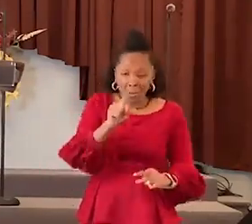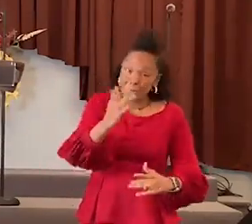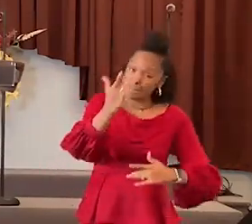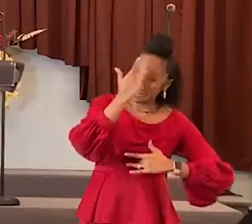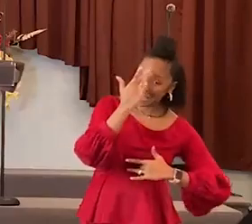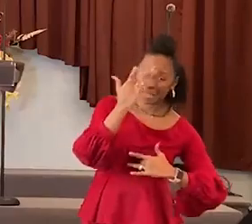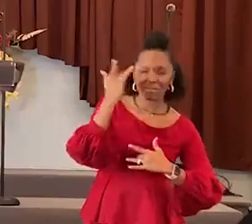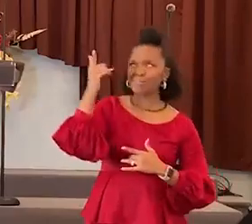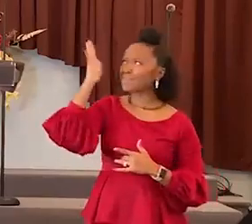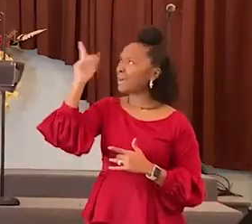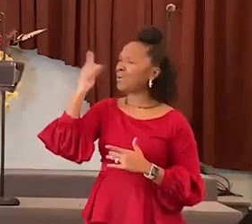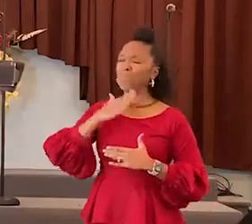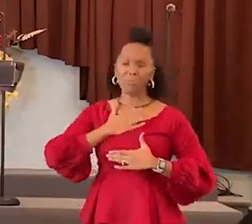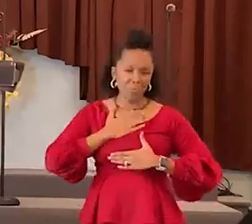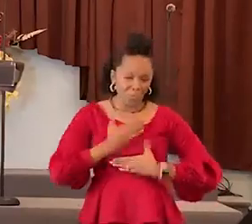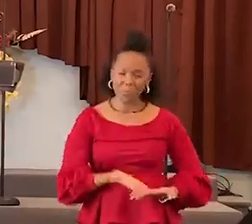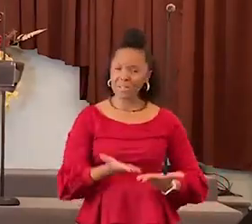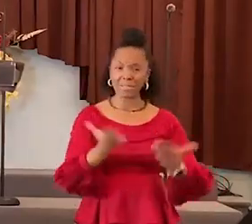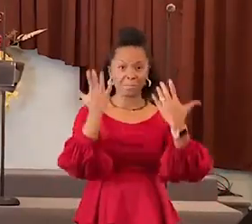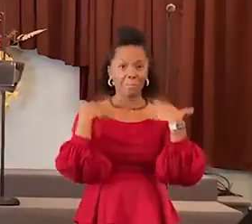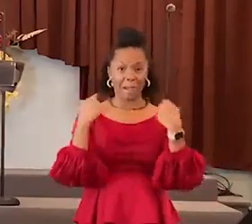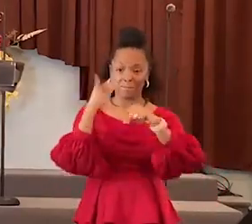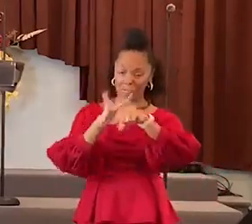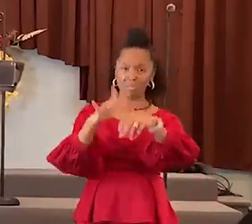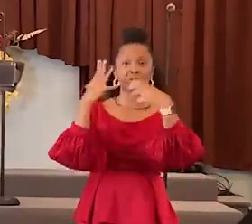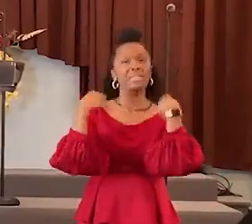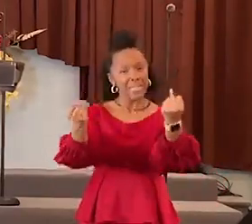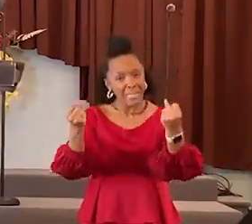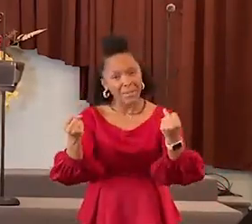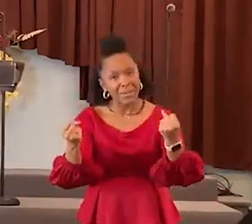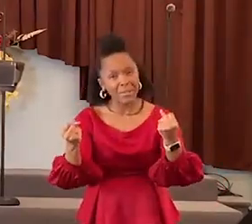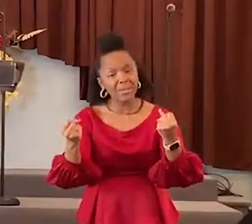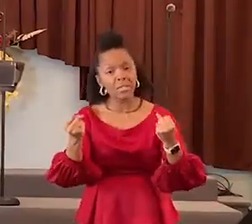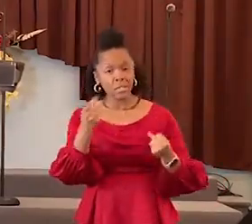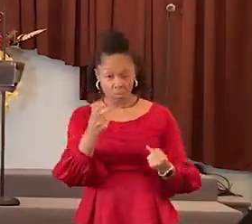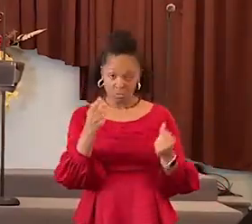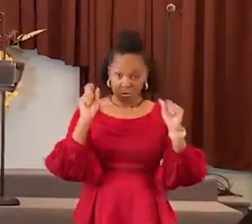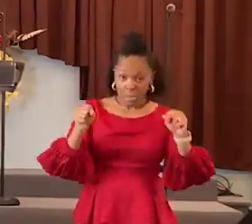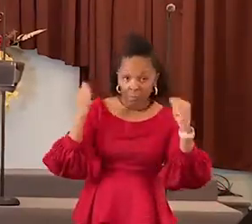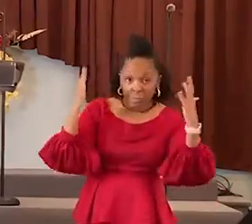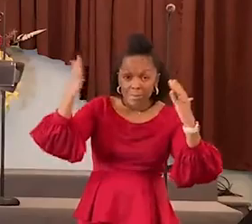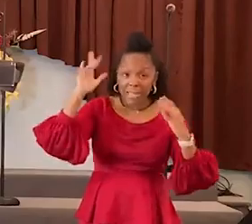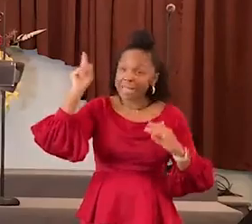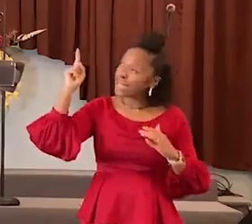If anybody let the praise God that he's chosen me to be the certain man.